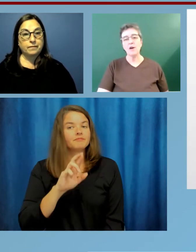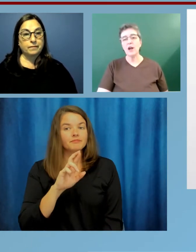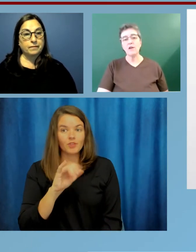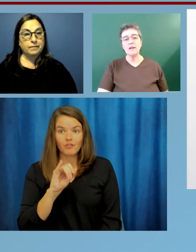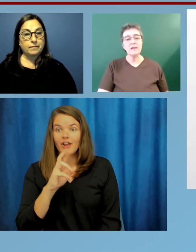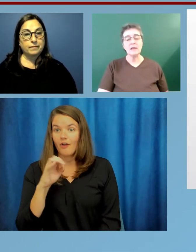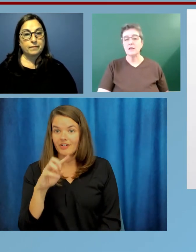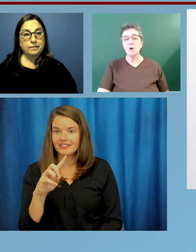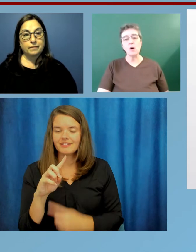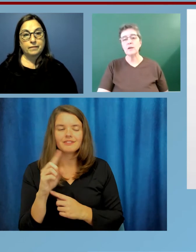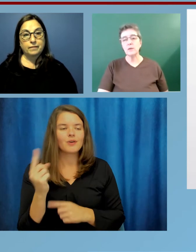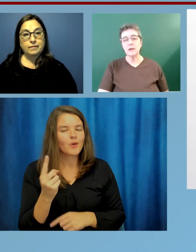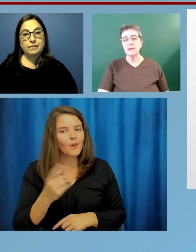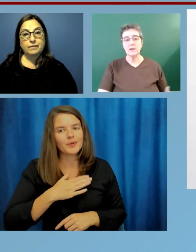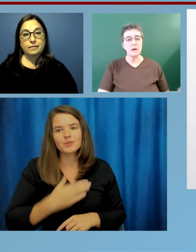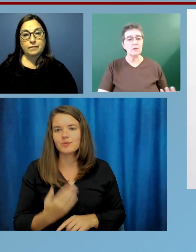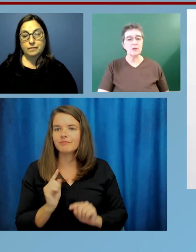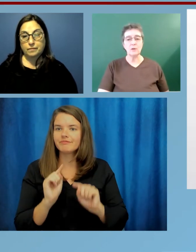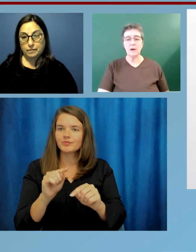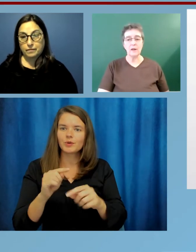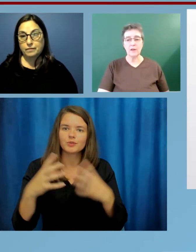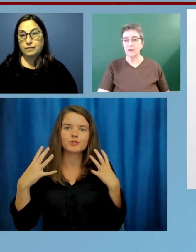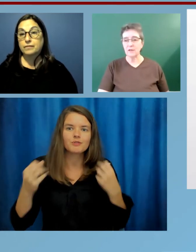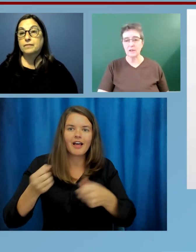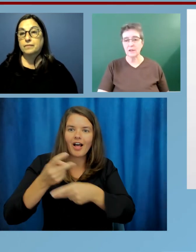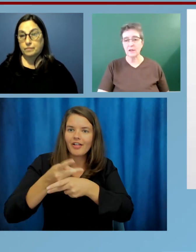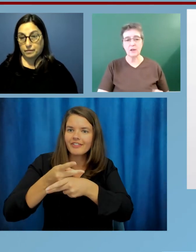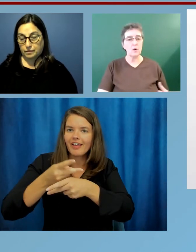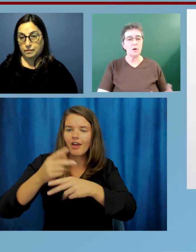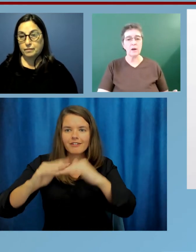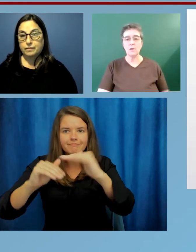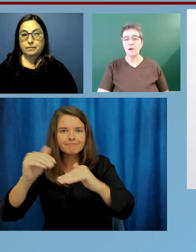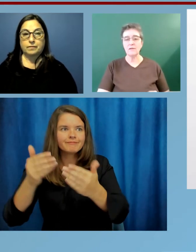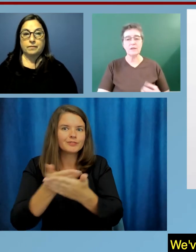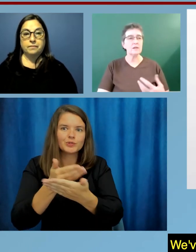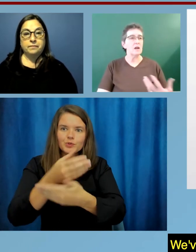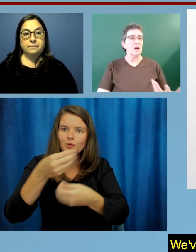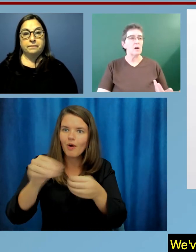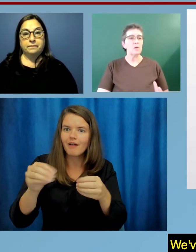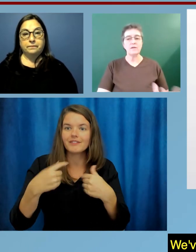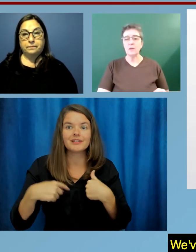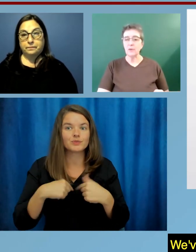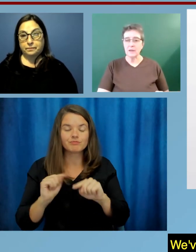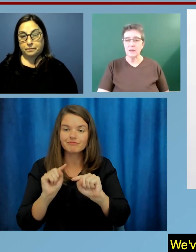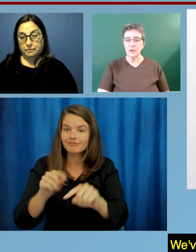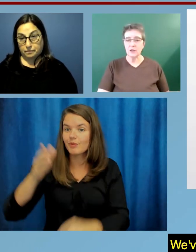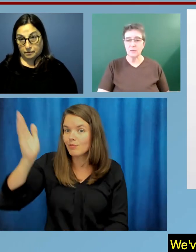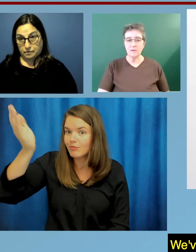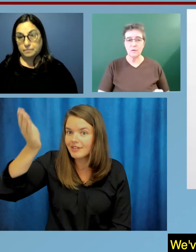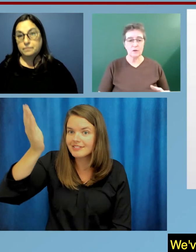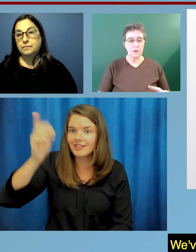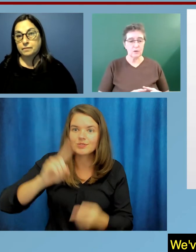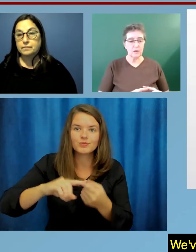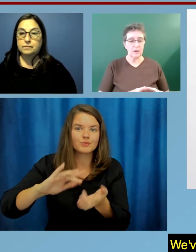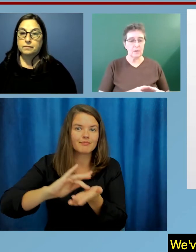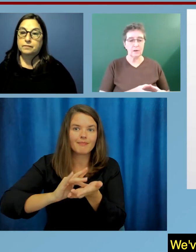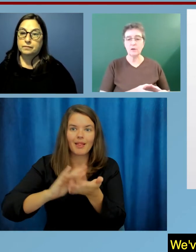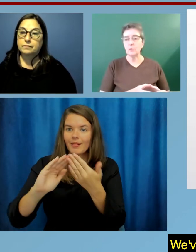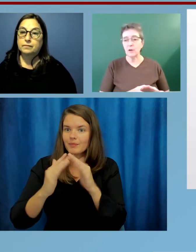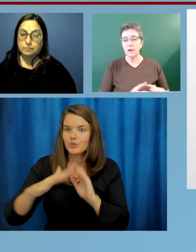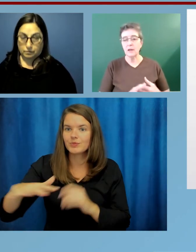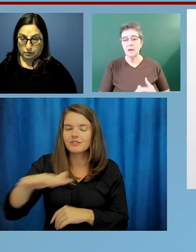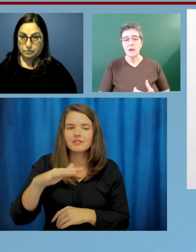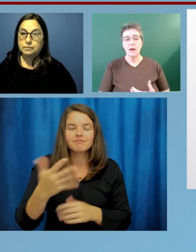And RIRID is always willing to come to a healthcare facility or any office. We've done presentations before to the